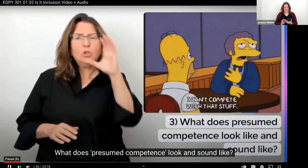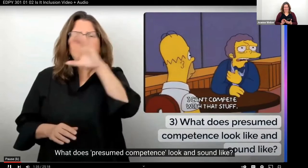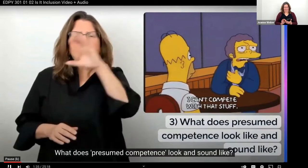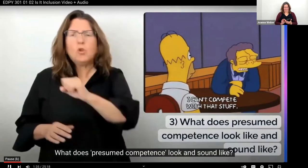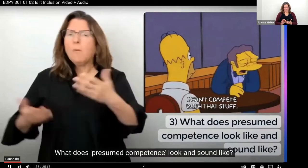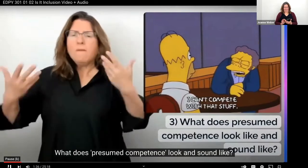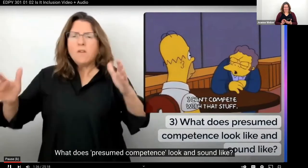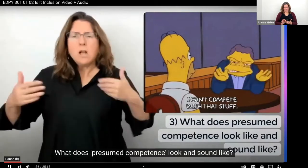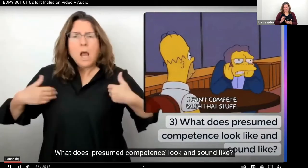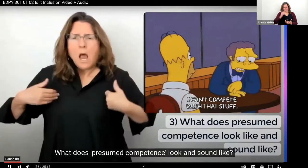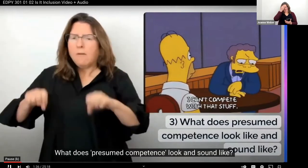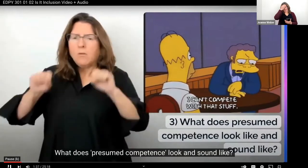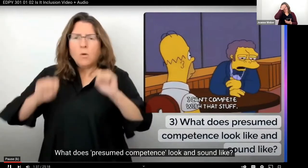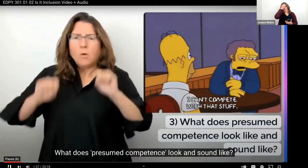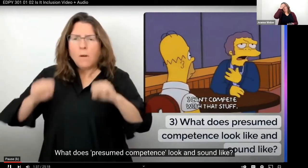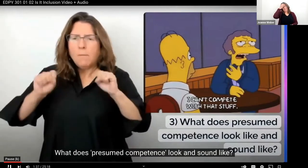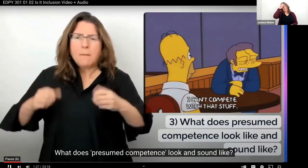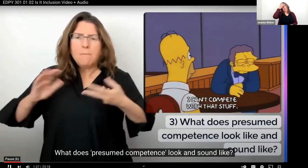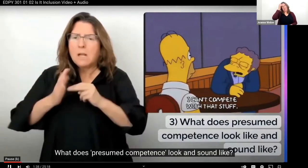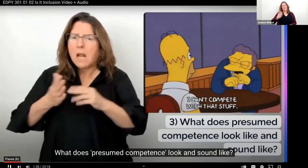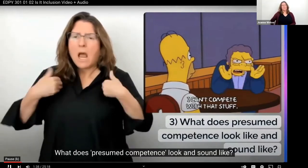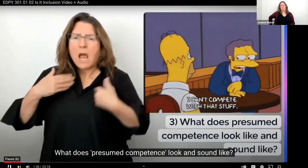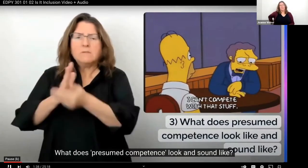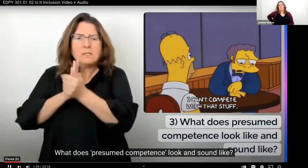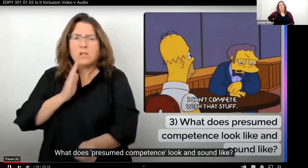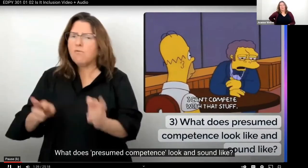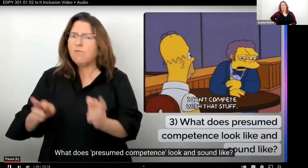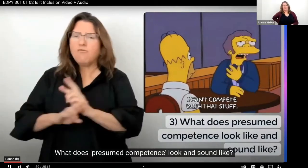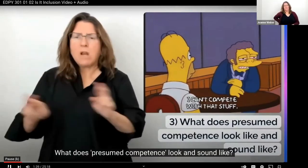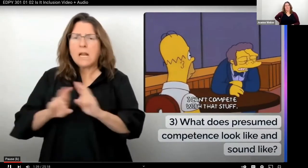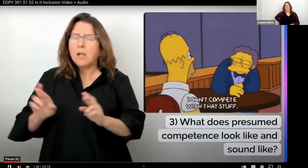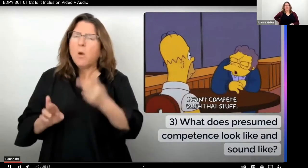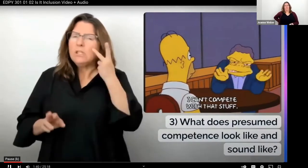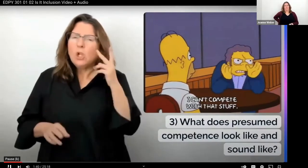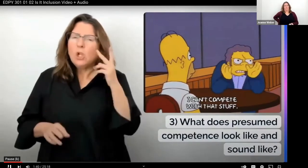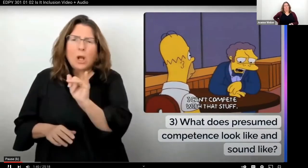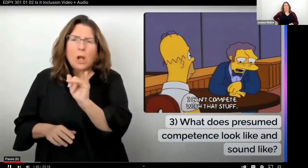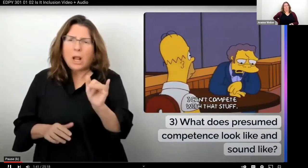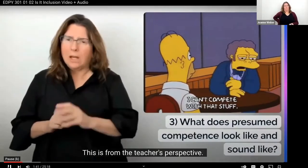what does presumed competence look and sound like?